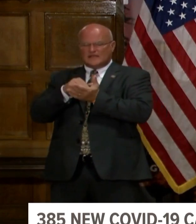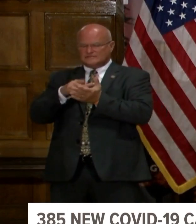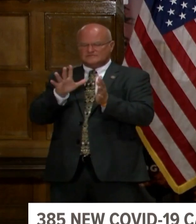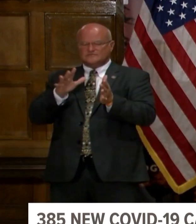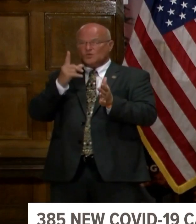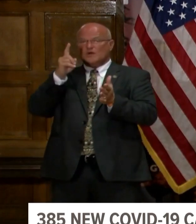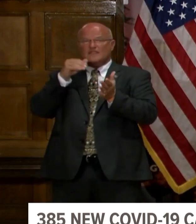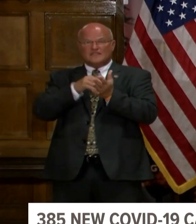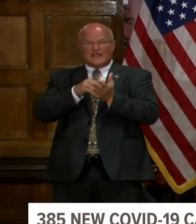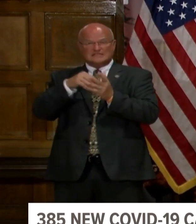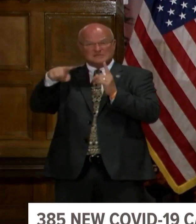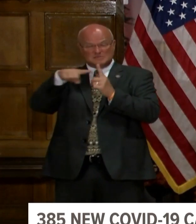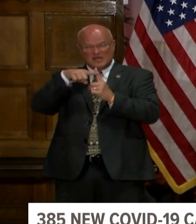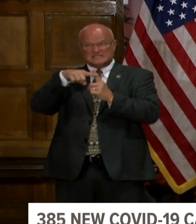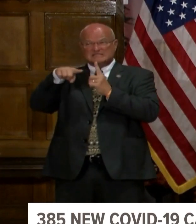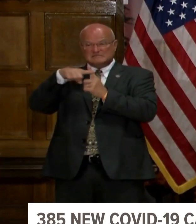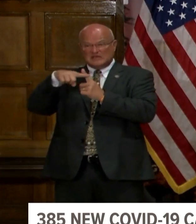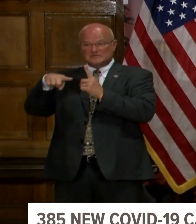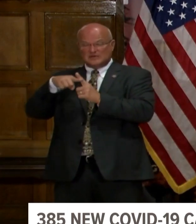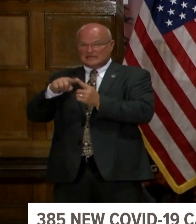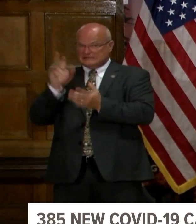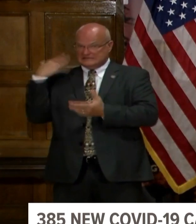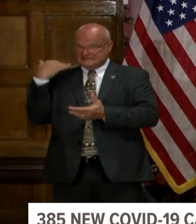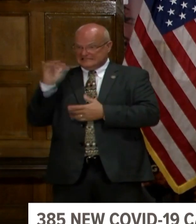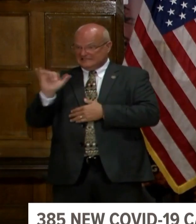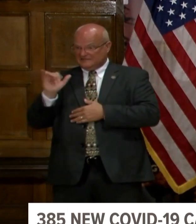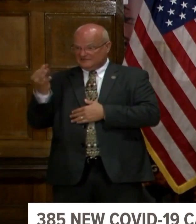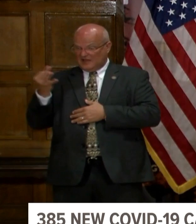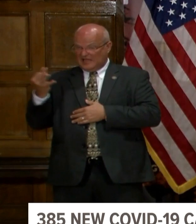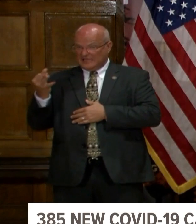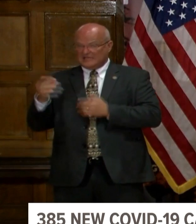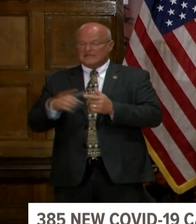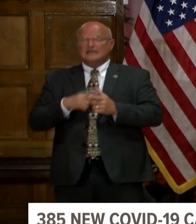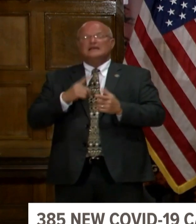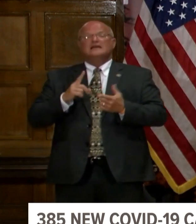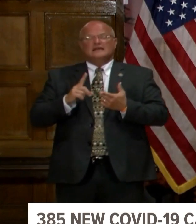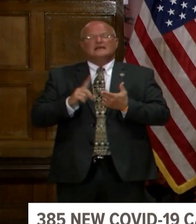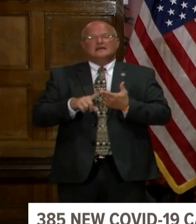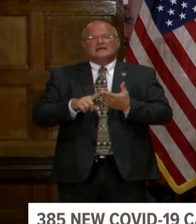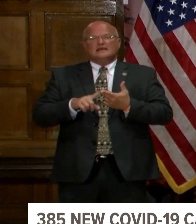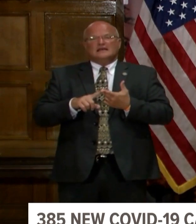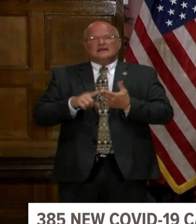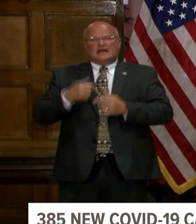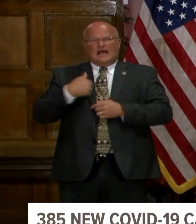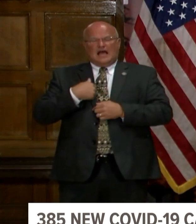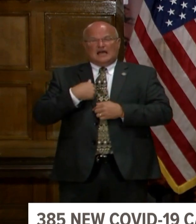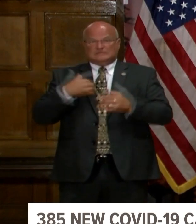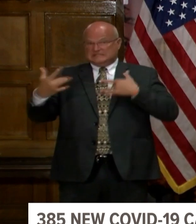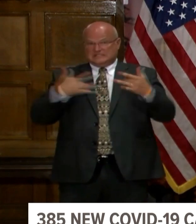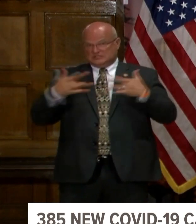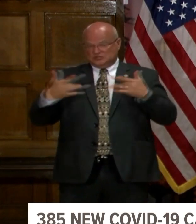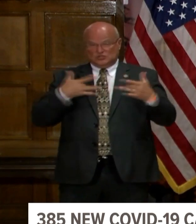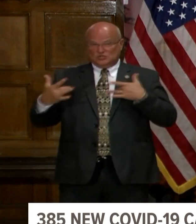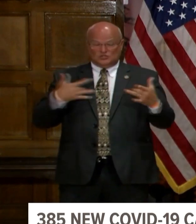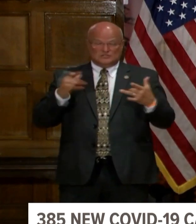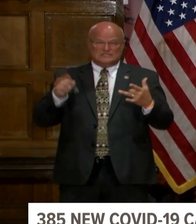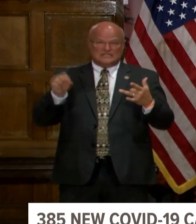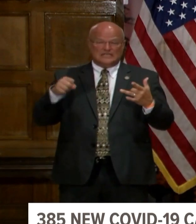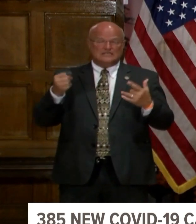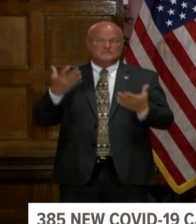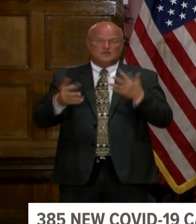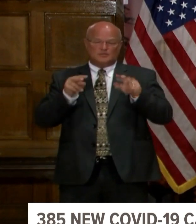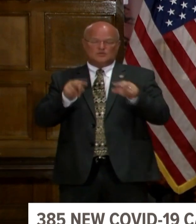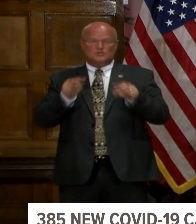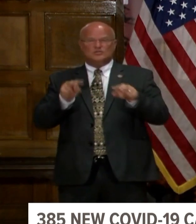or 1,000 positives as we had last Friday, then I would be very concerned, and we'd probably